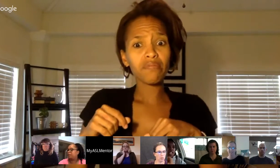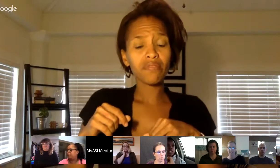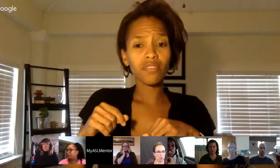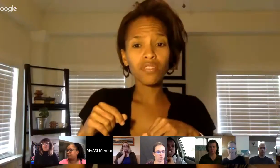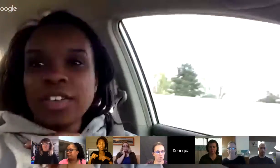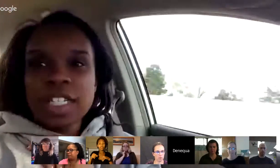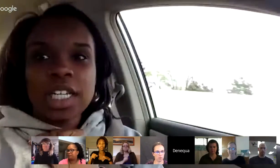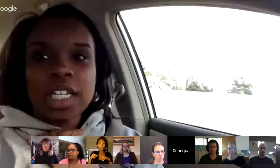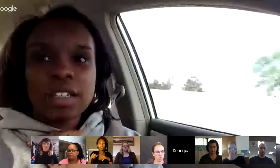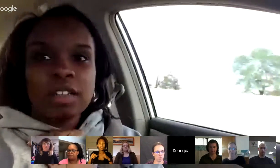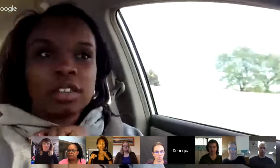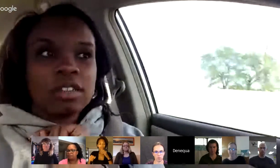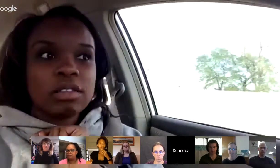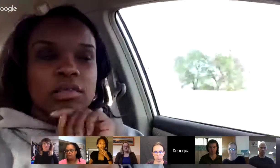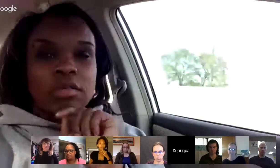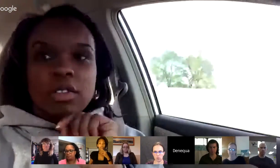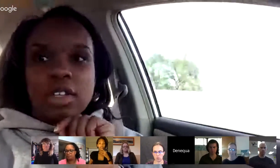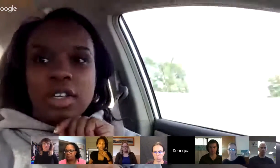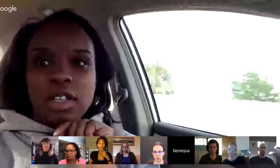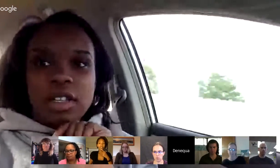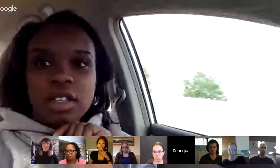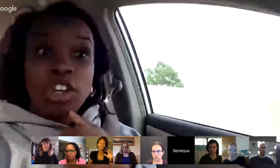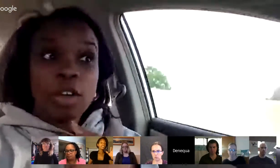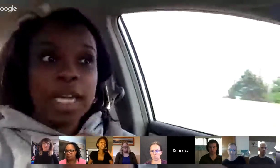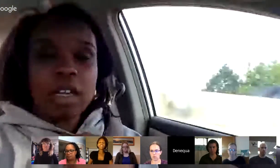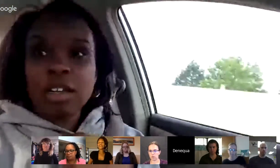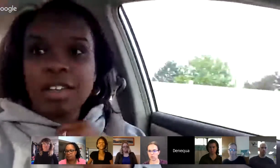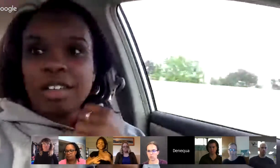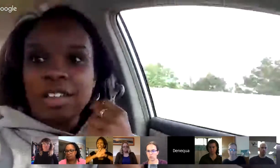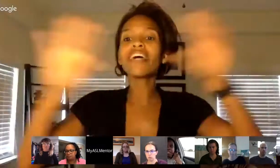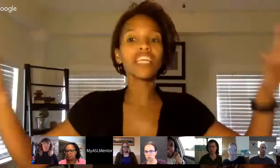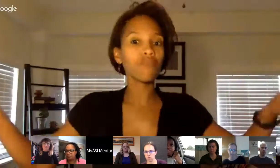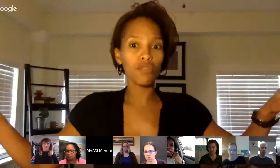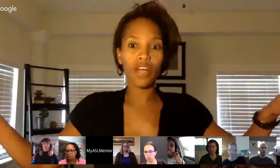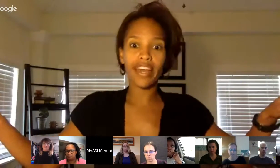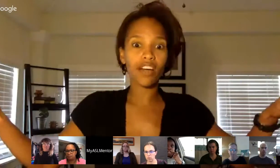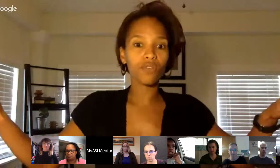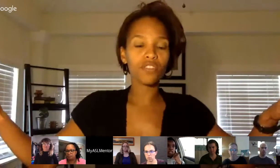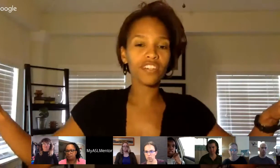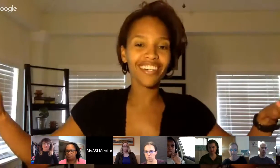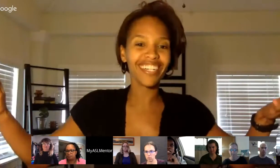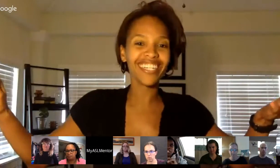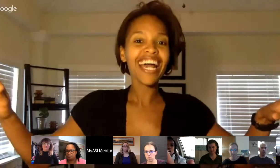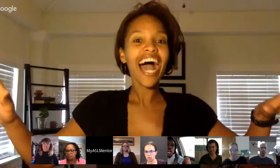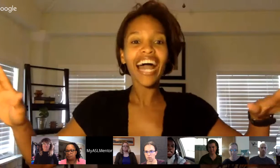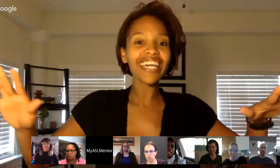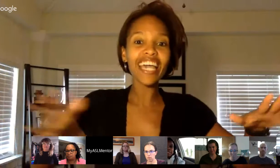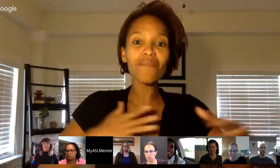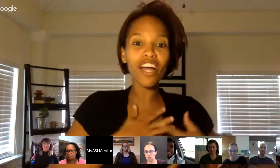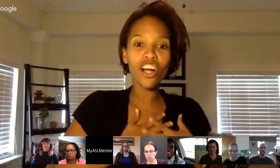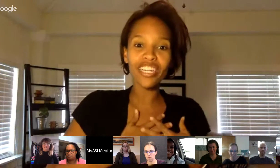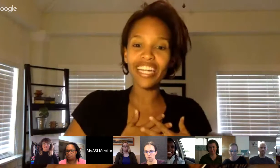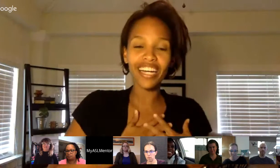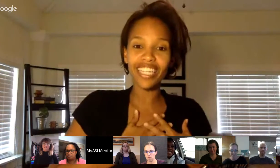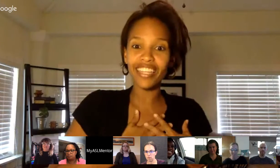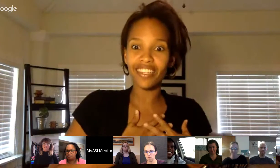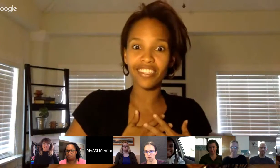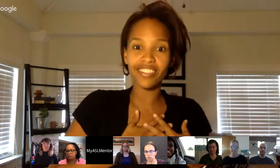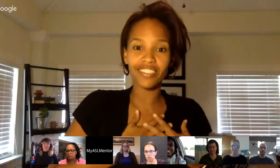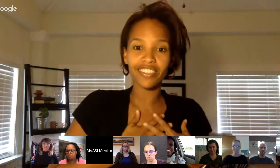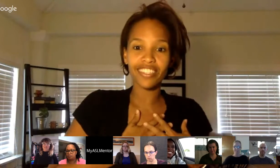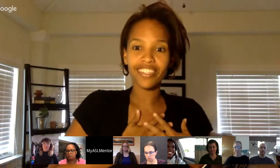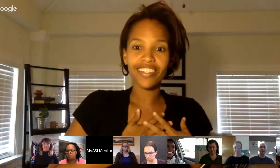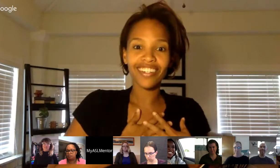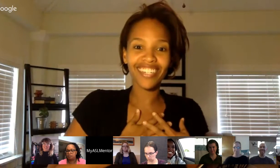I know that she gives can you hear me? You are killing me right now. I can't, my heart cannot take